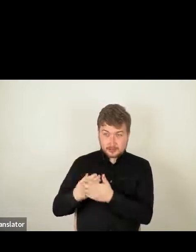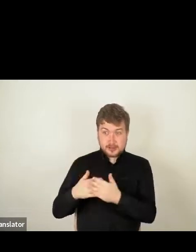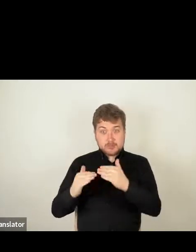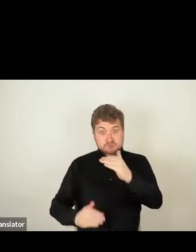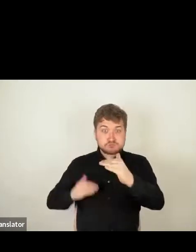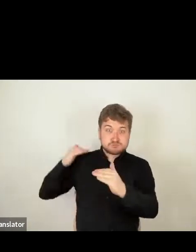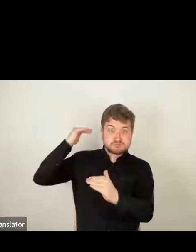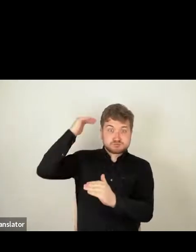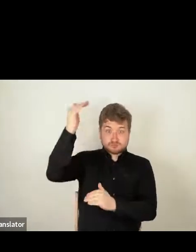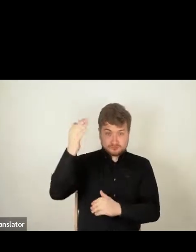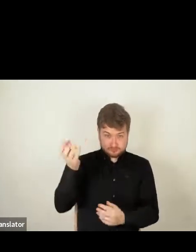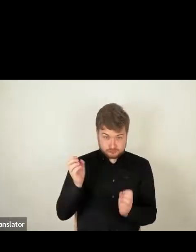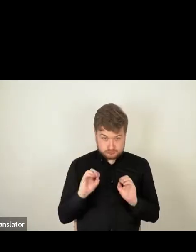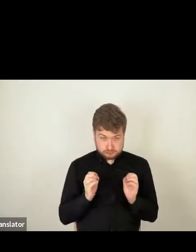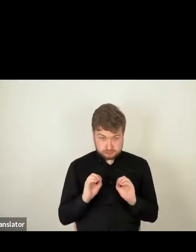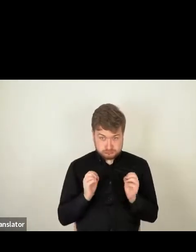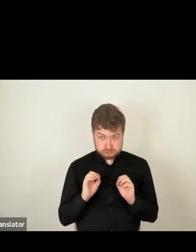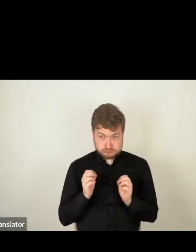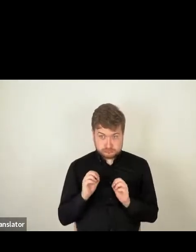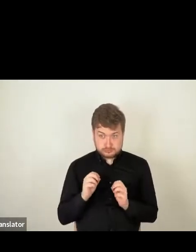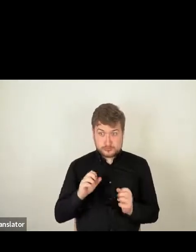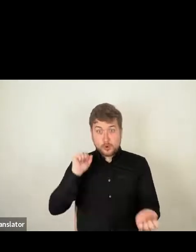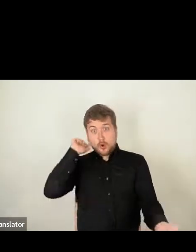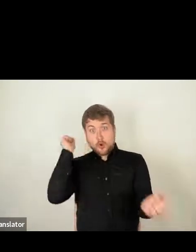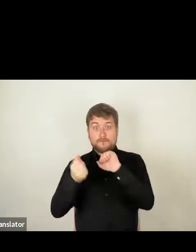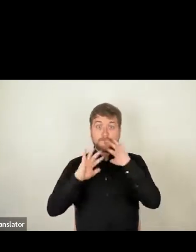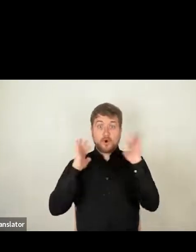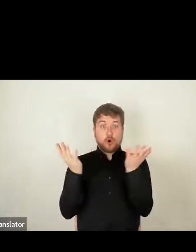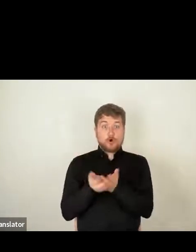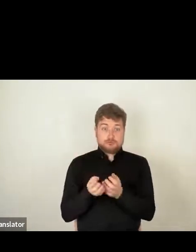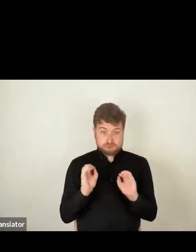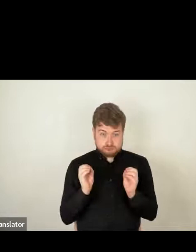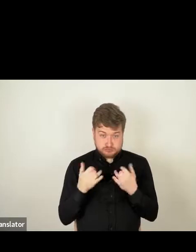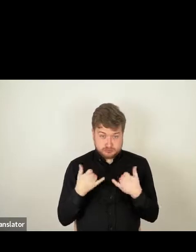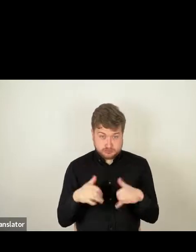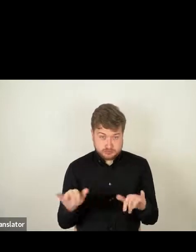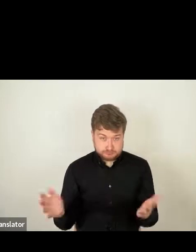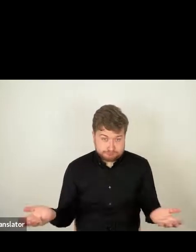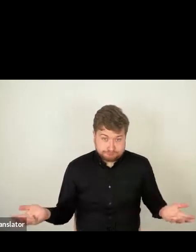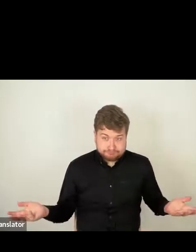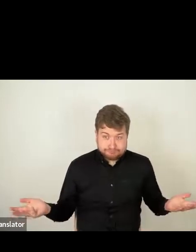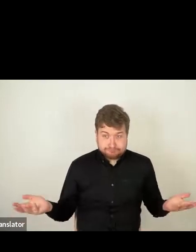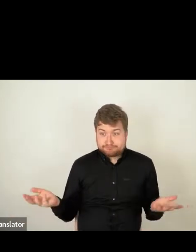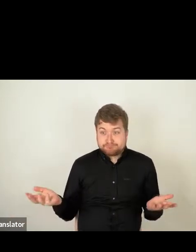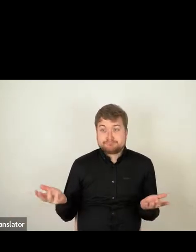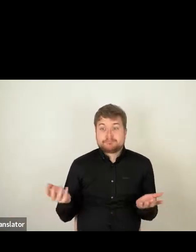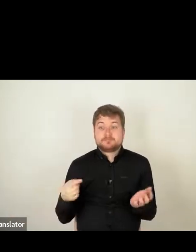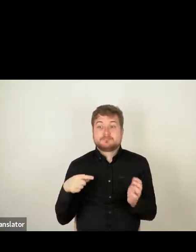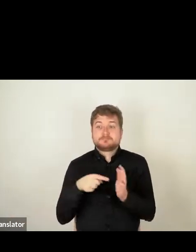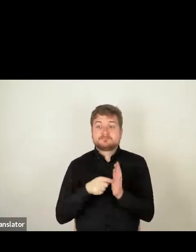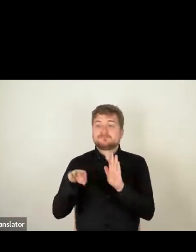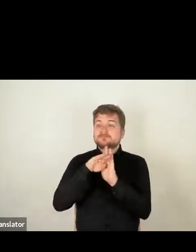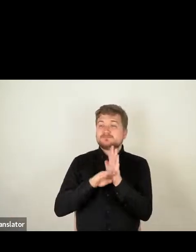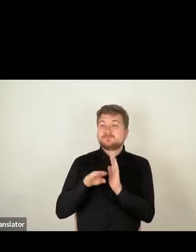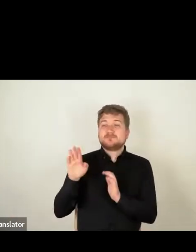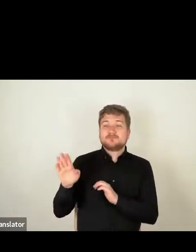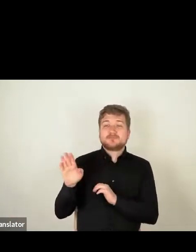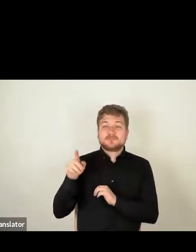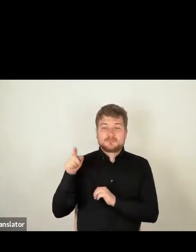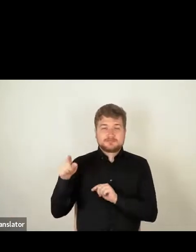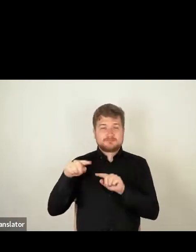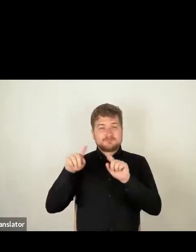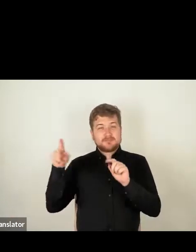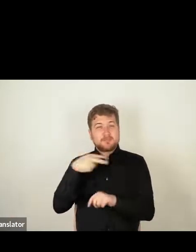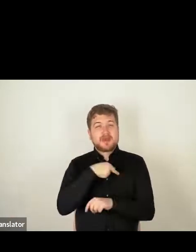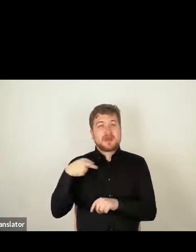parliaments globally listening to the Beijing Declaration and moving forward to make the realization of gender